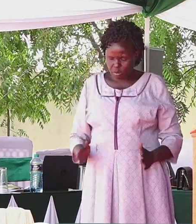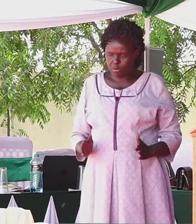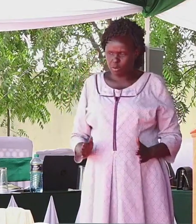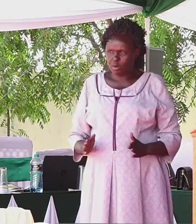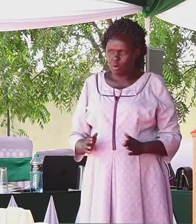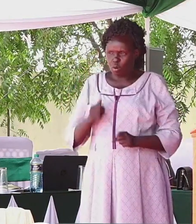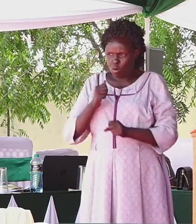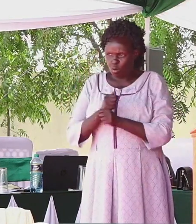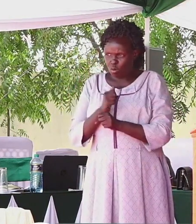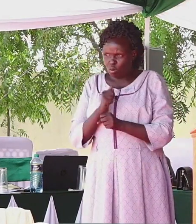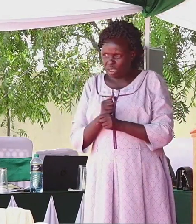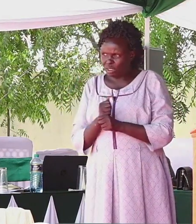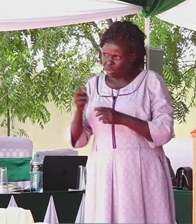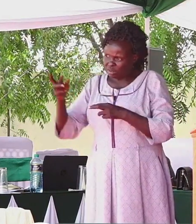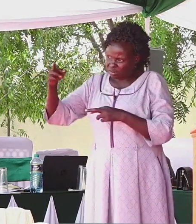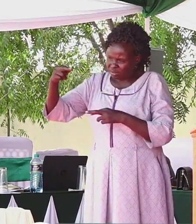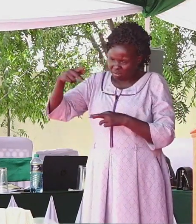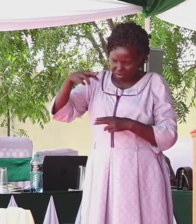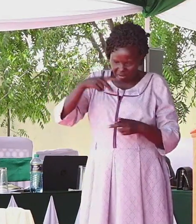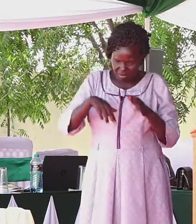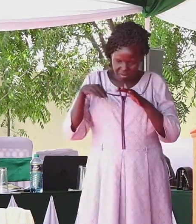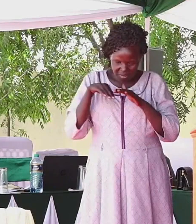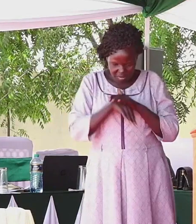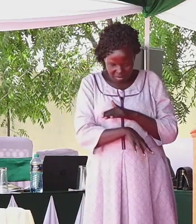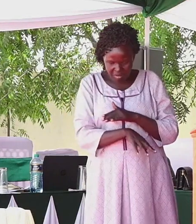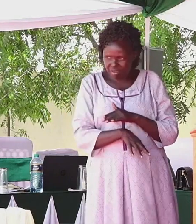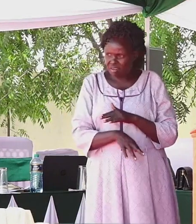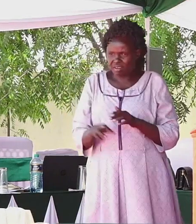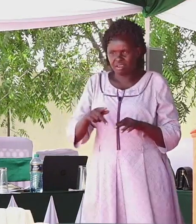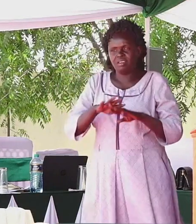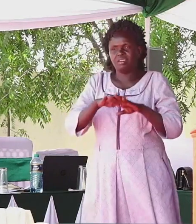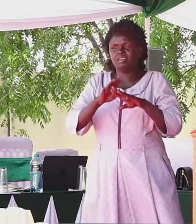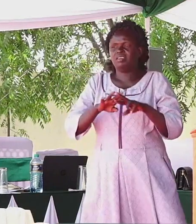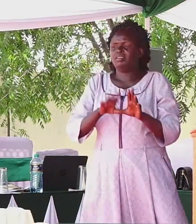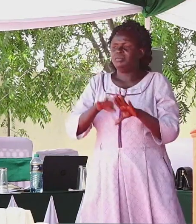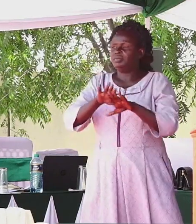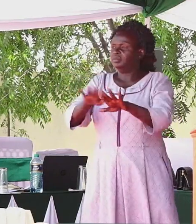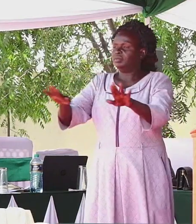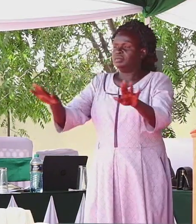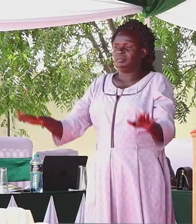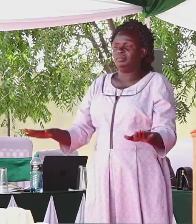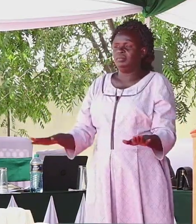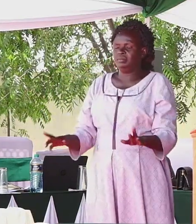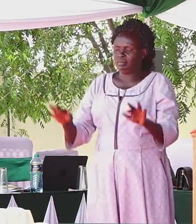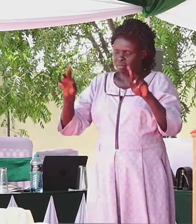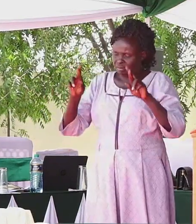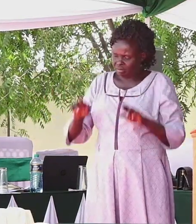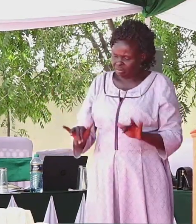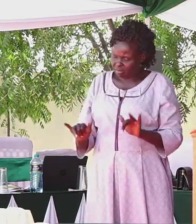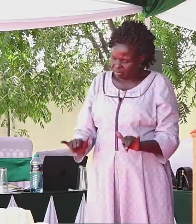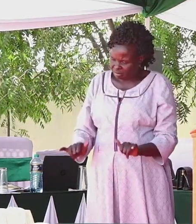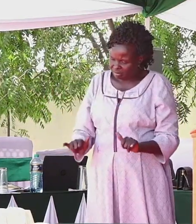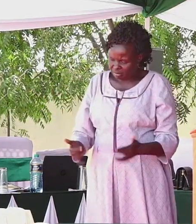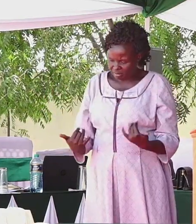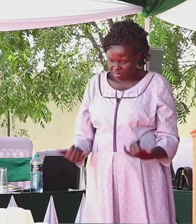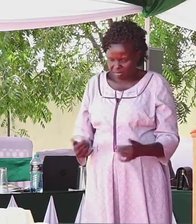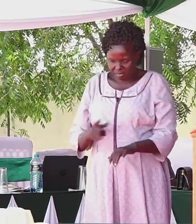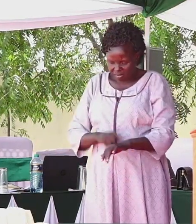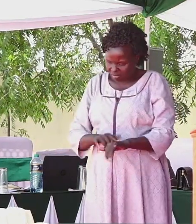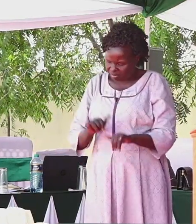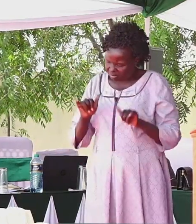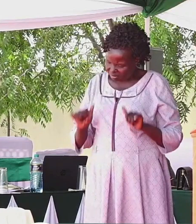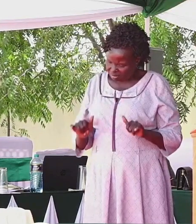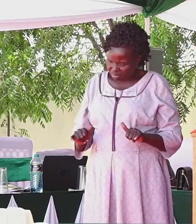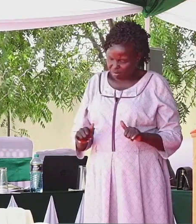walked by that gate, that walked to this place, that has remained up to this very moment is very